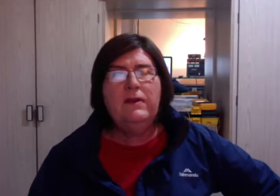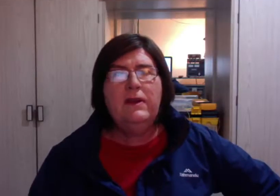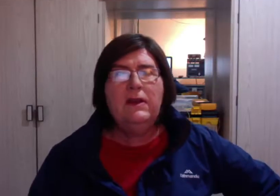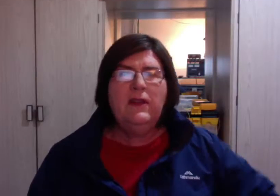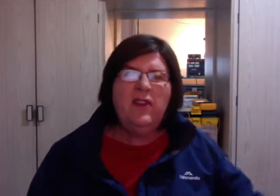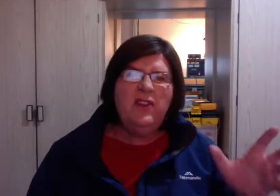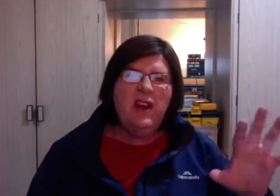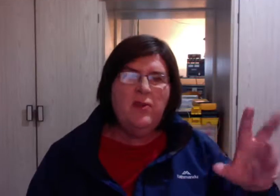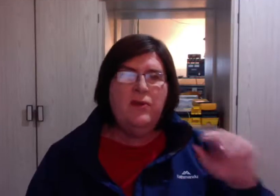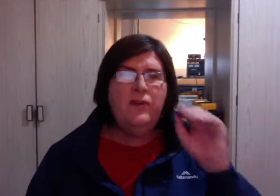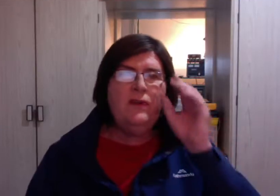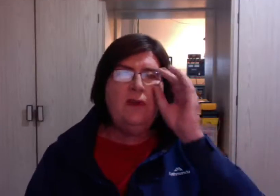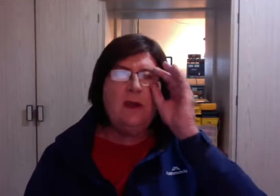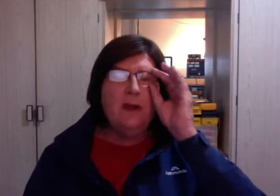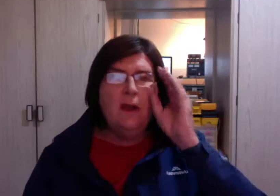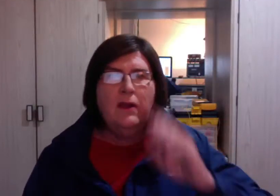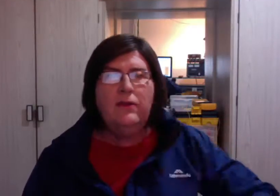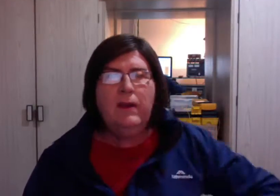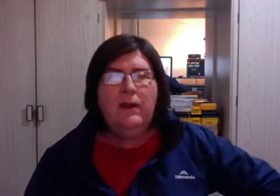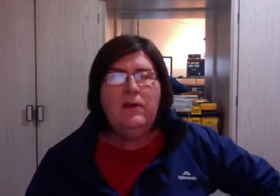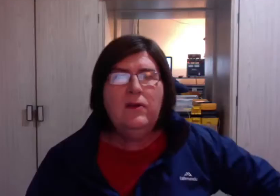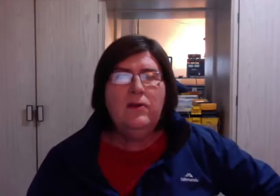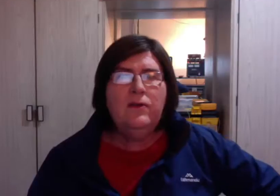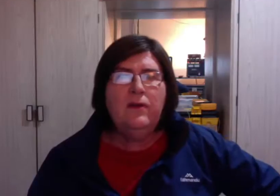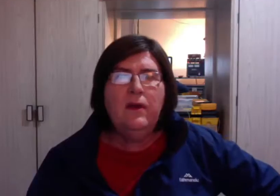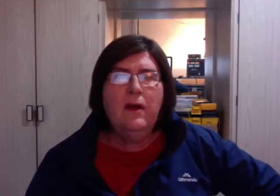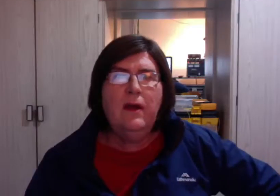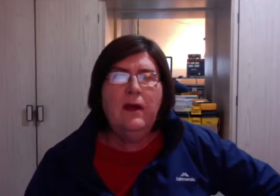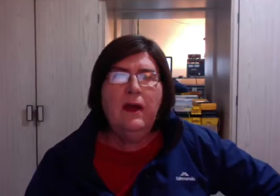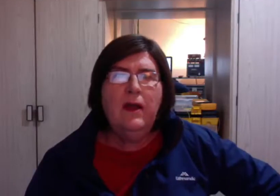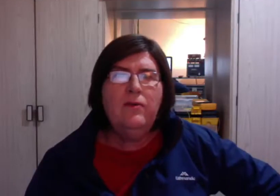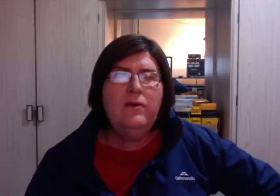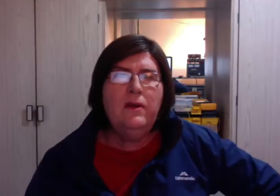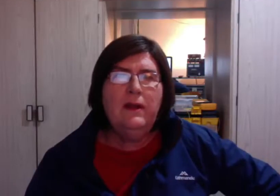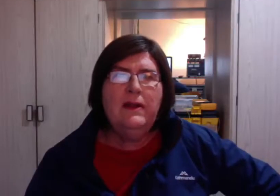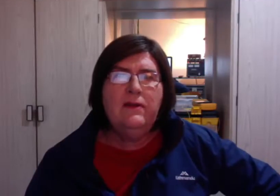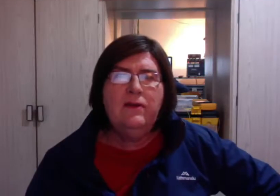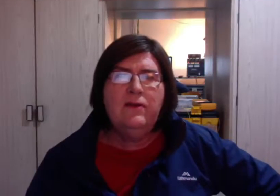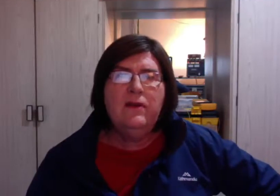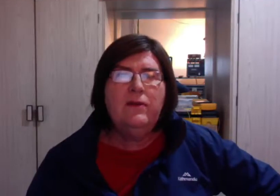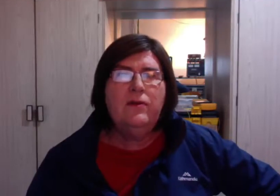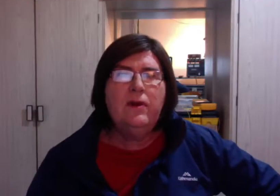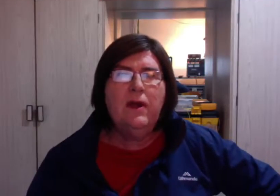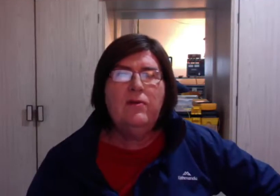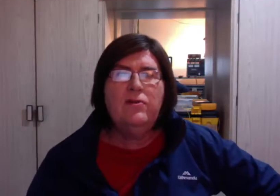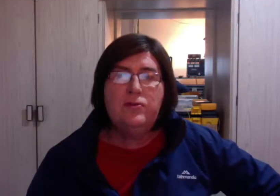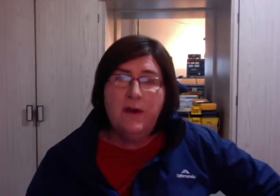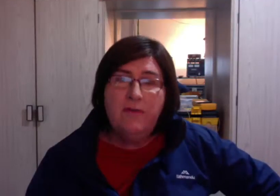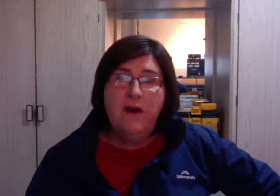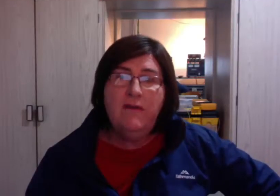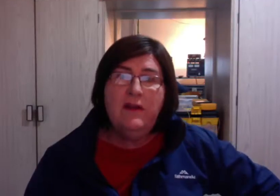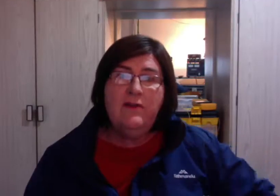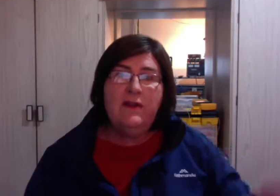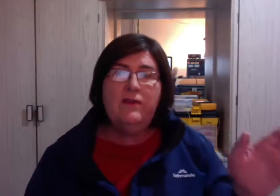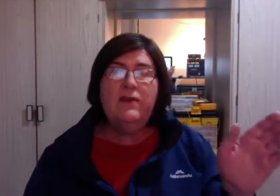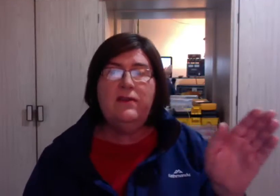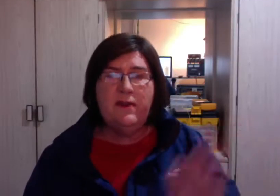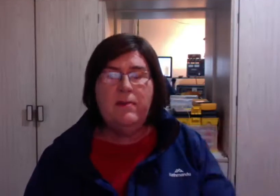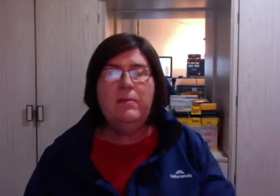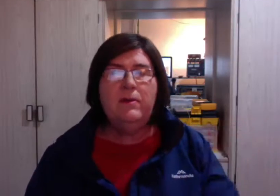150, as I said, 160, expect to use 100 litres to 125 litres. As I said, some people have